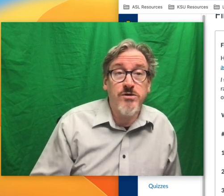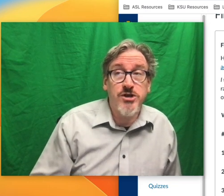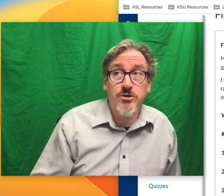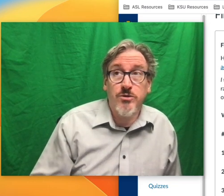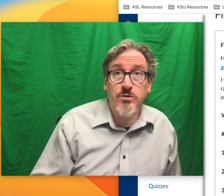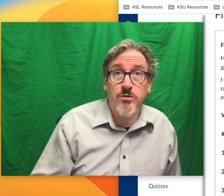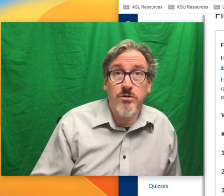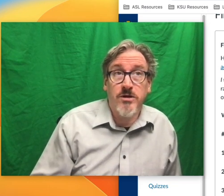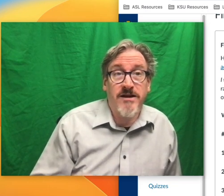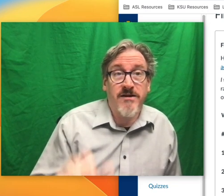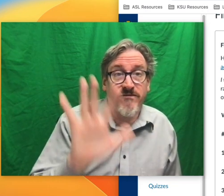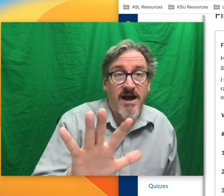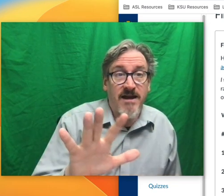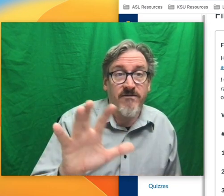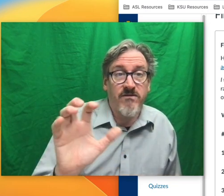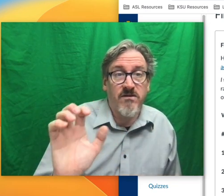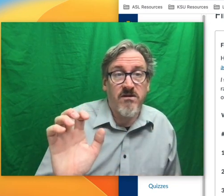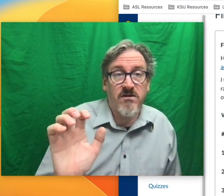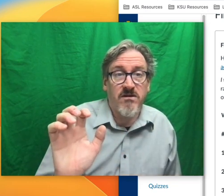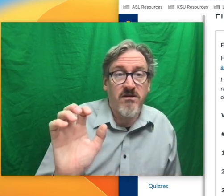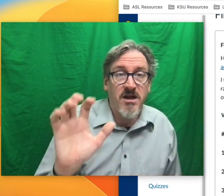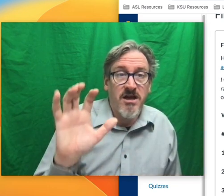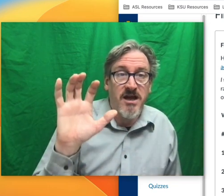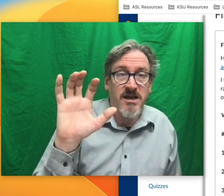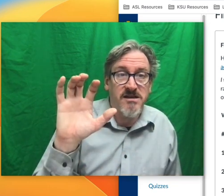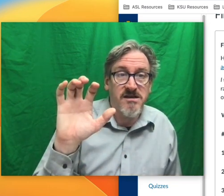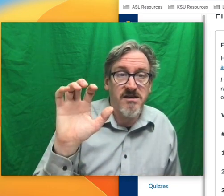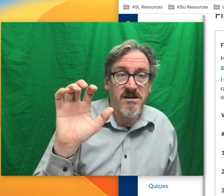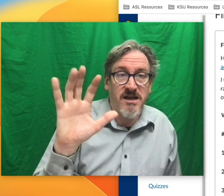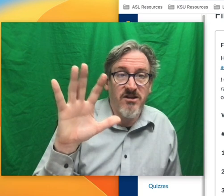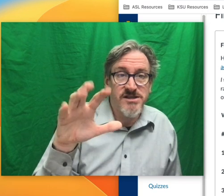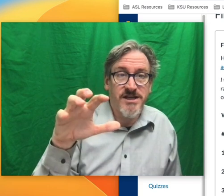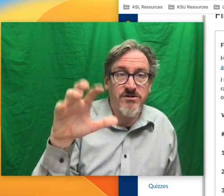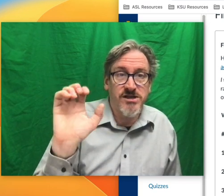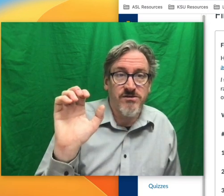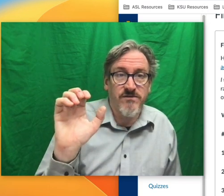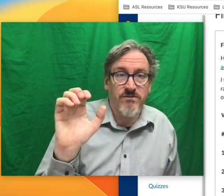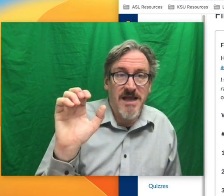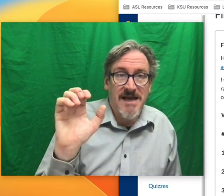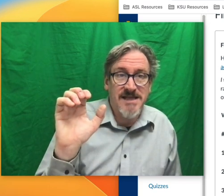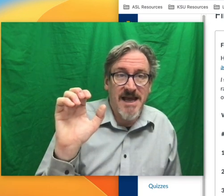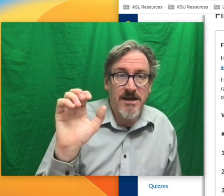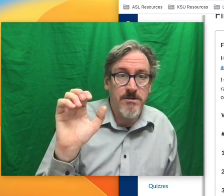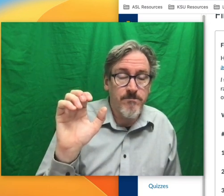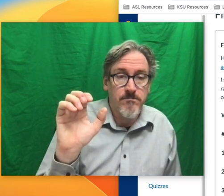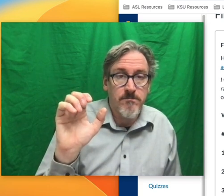you do like 5, and it